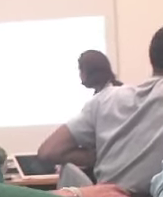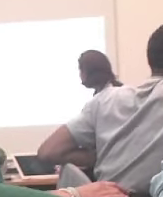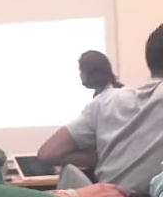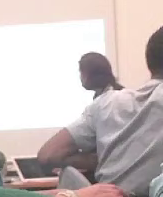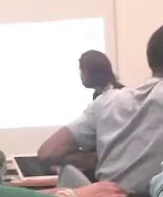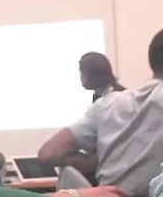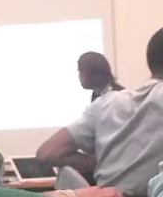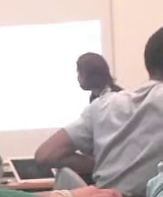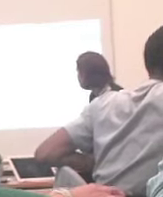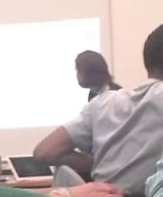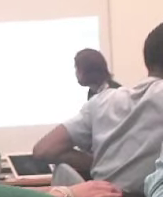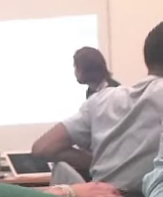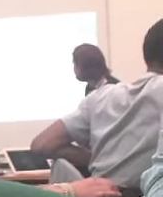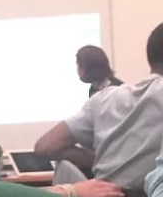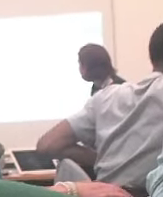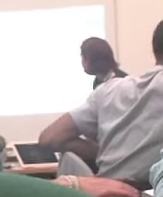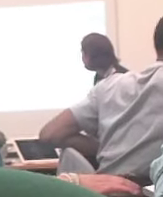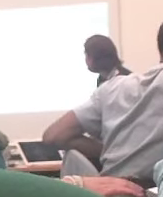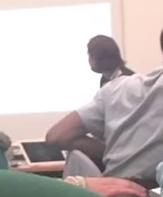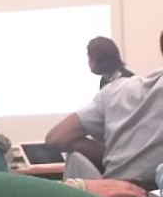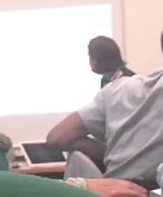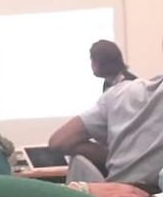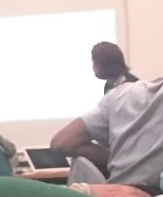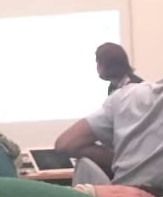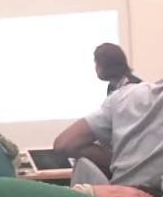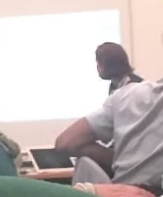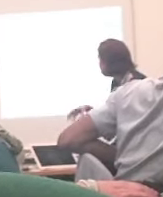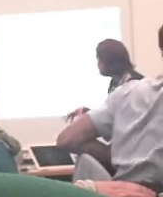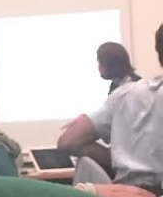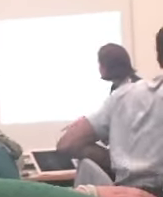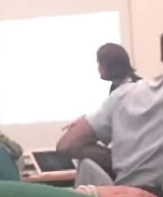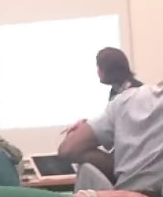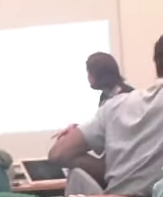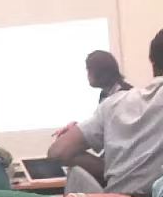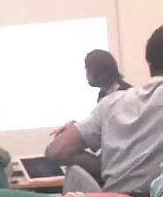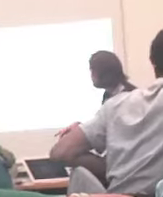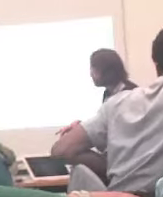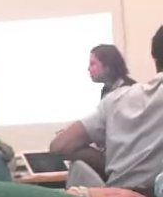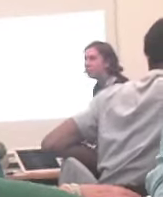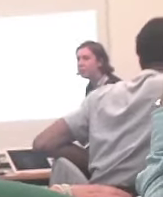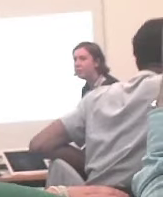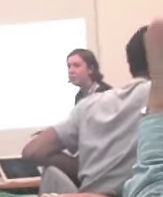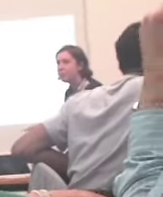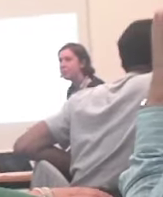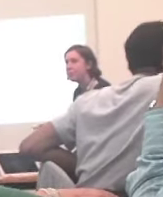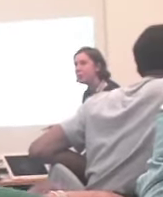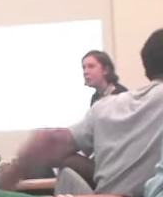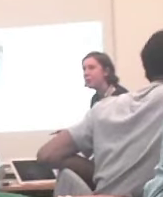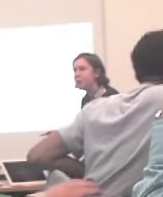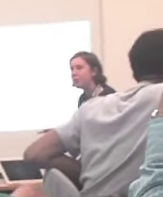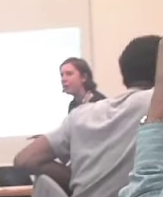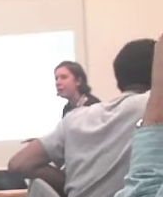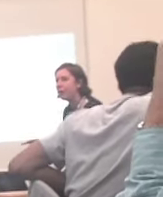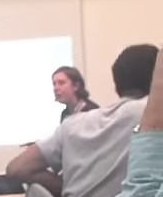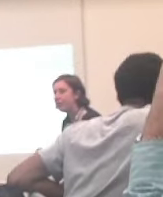issue. Basically, Basharat, the trainer in that centre, he seems to be a youth